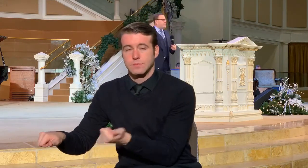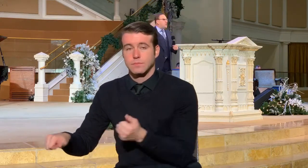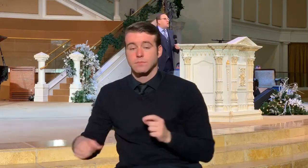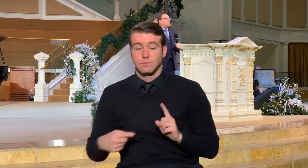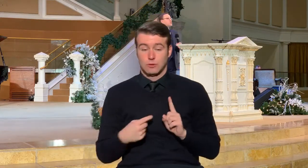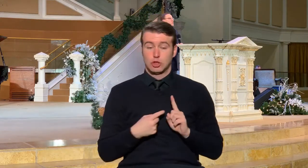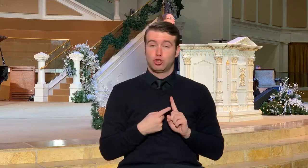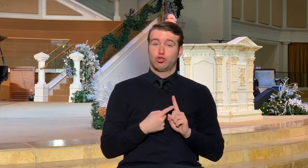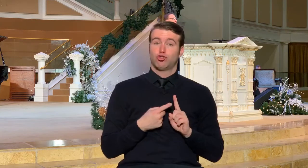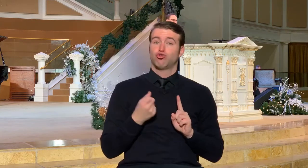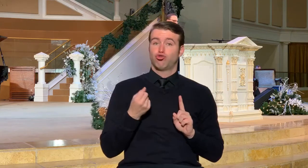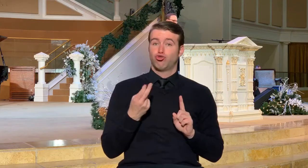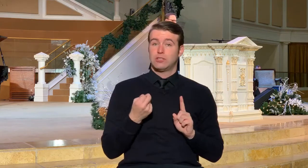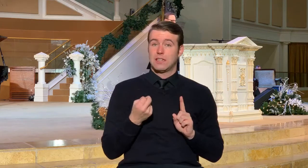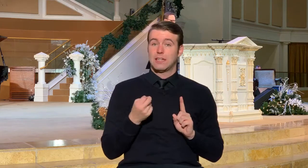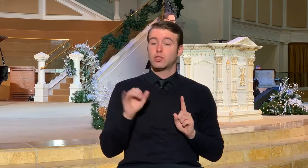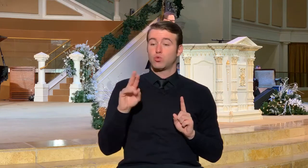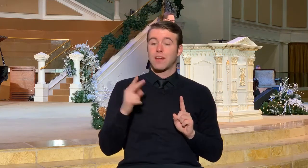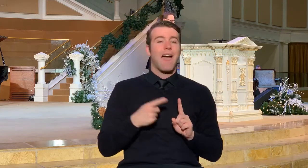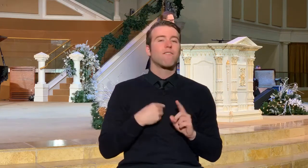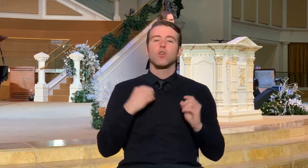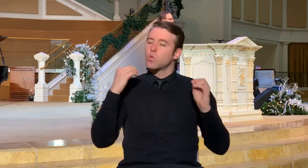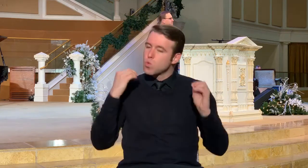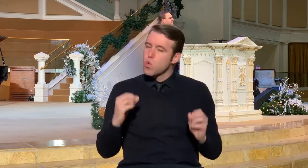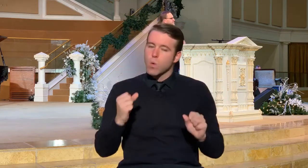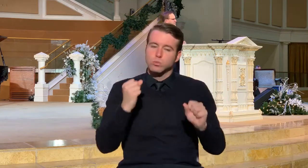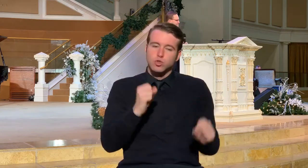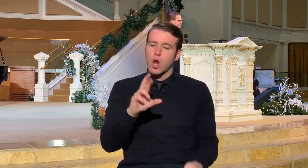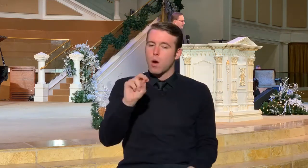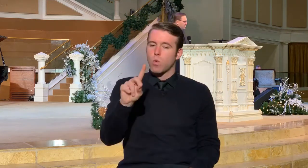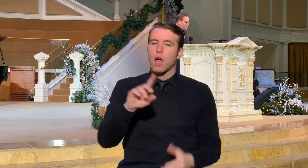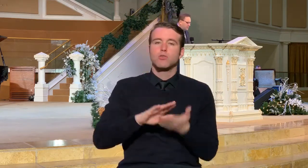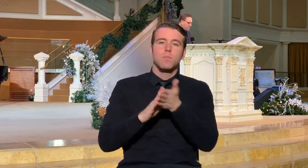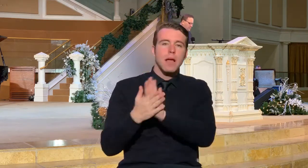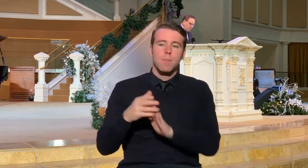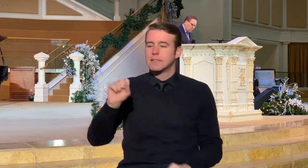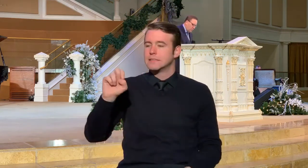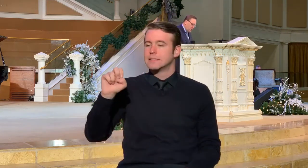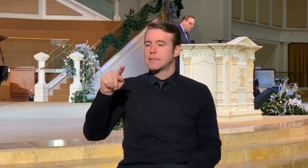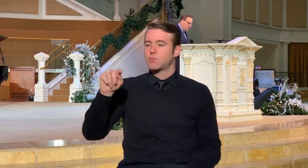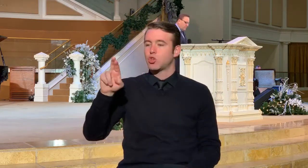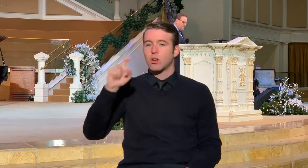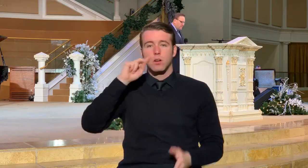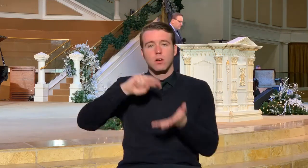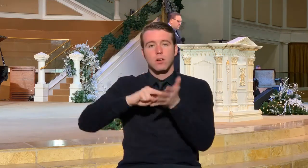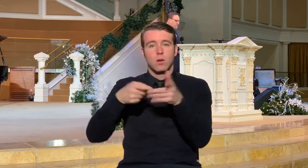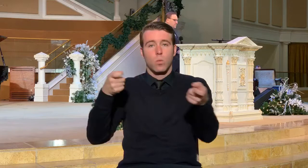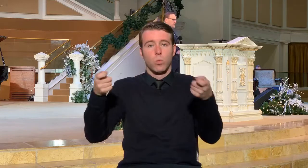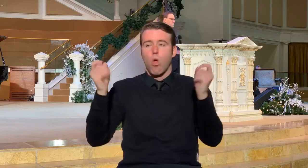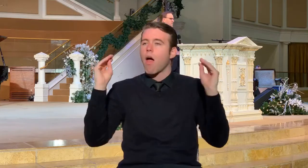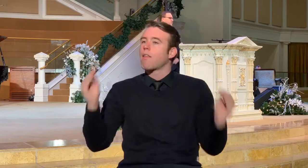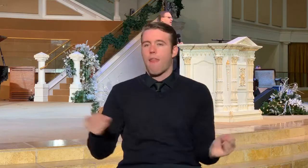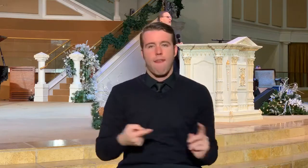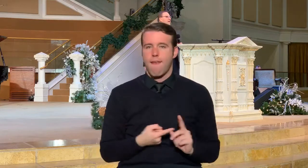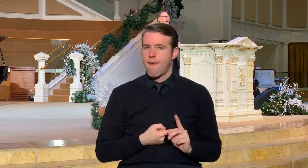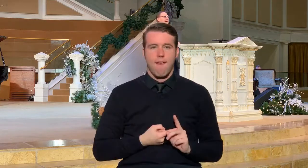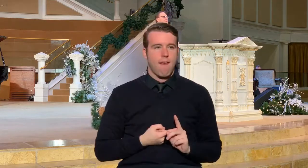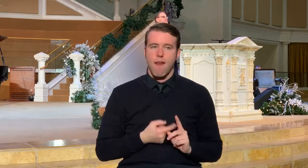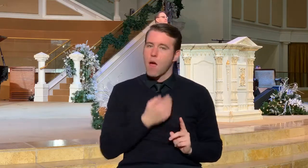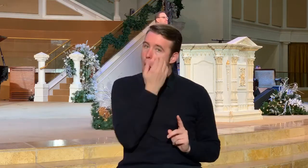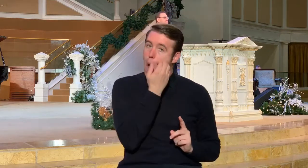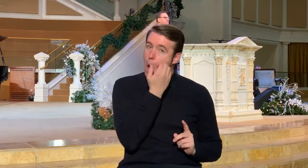She hath no strong rod to be a scepter to rule. Her